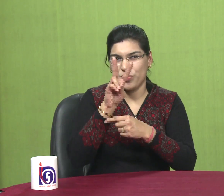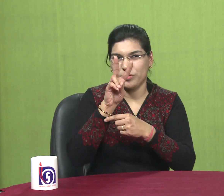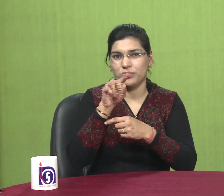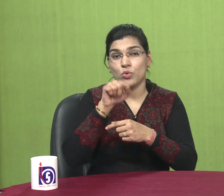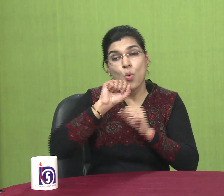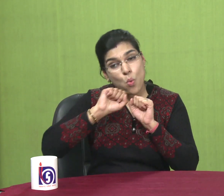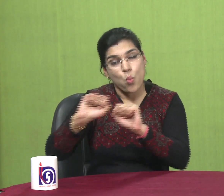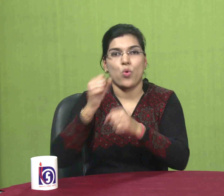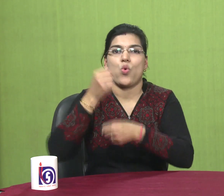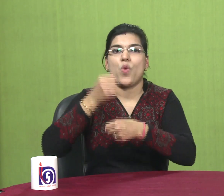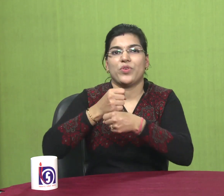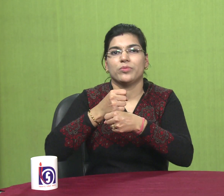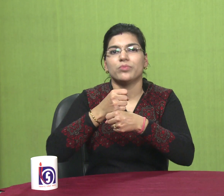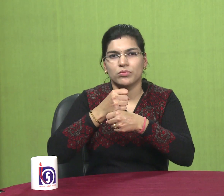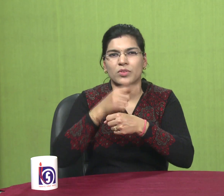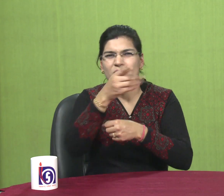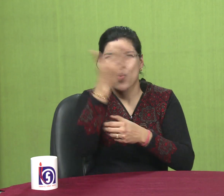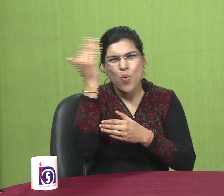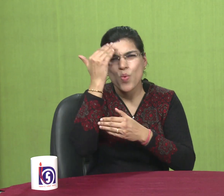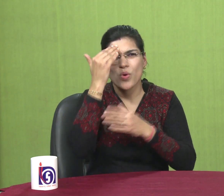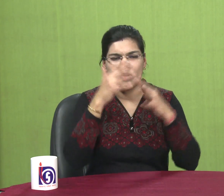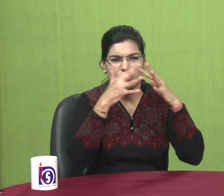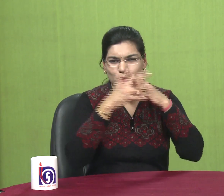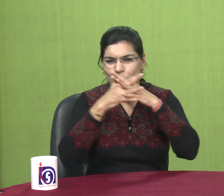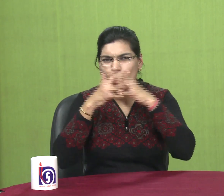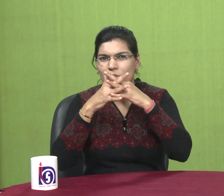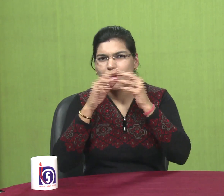GOV. Government institutions like